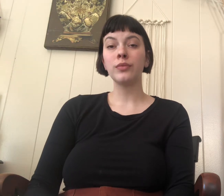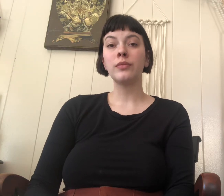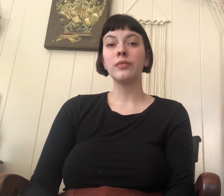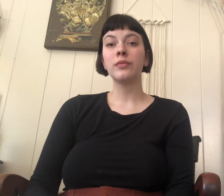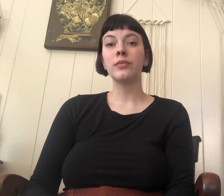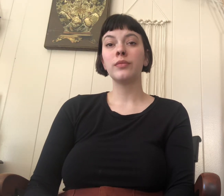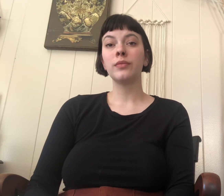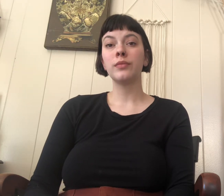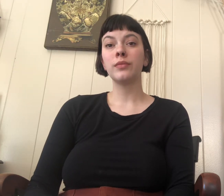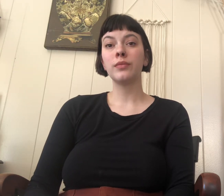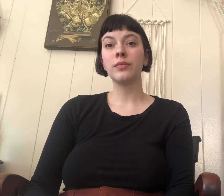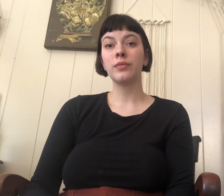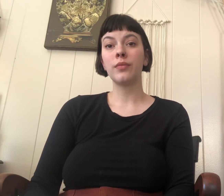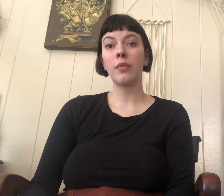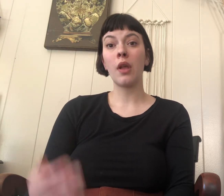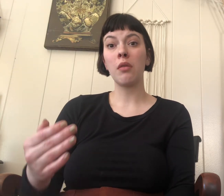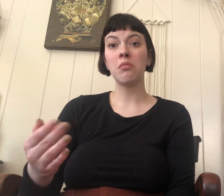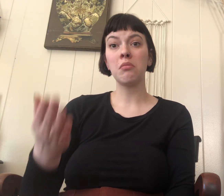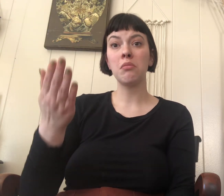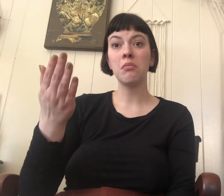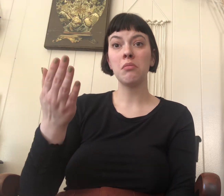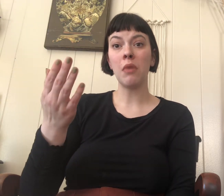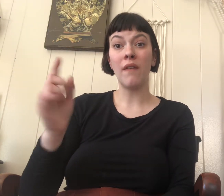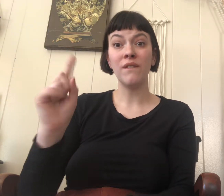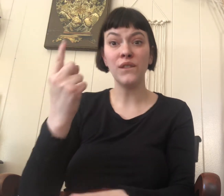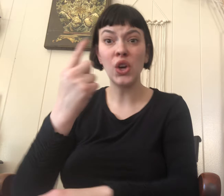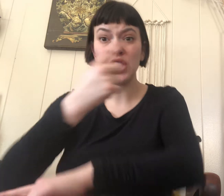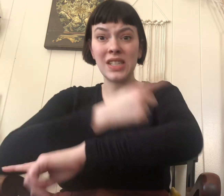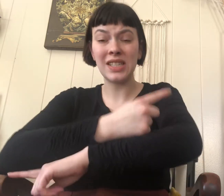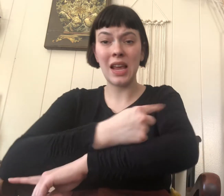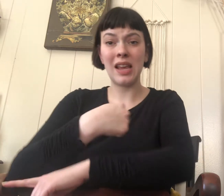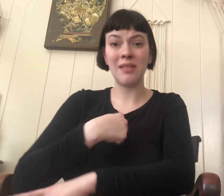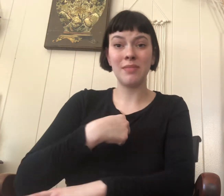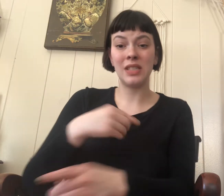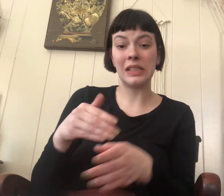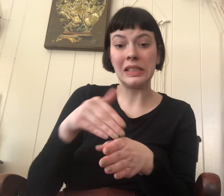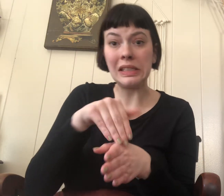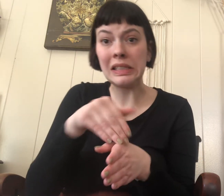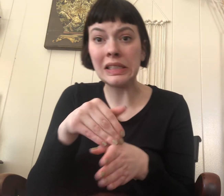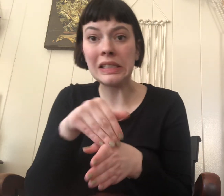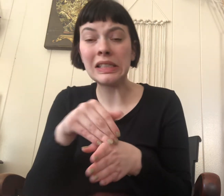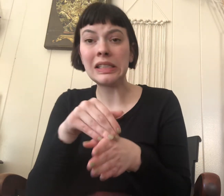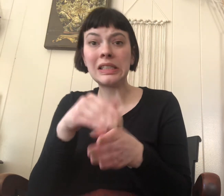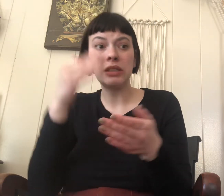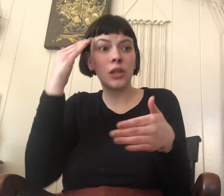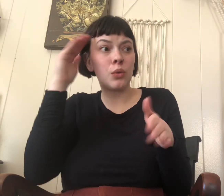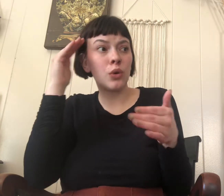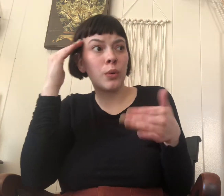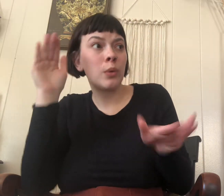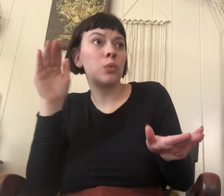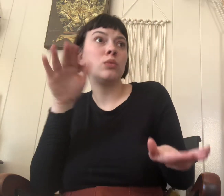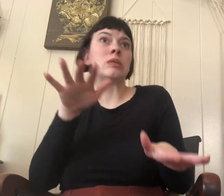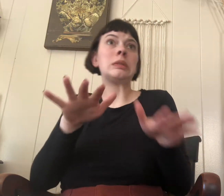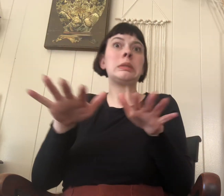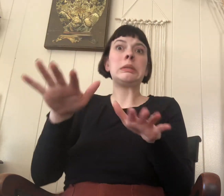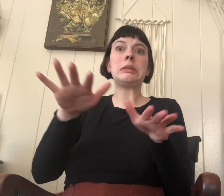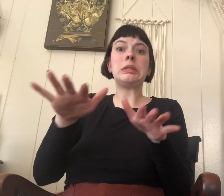I was very apprehensive in the first day, and if somebody had told me what the reality of it was, I wouldn't have